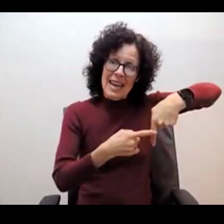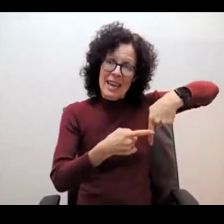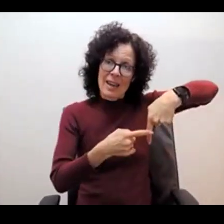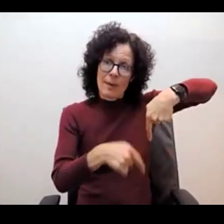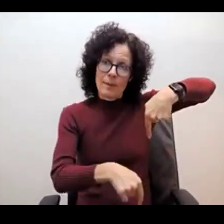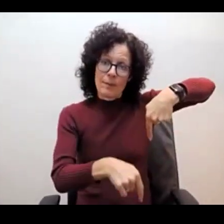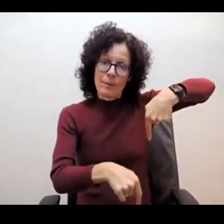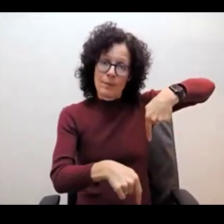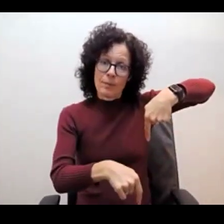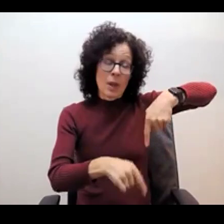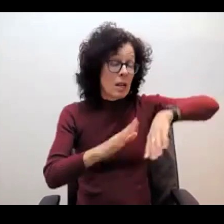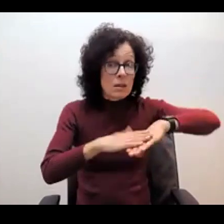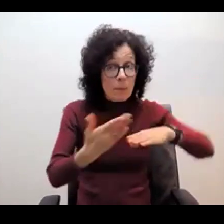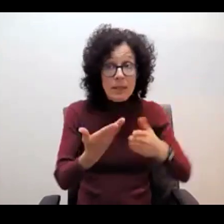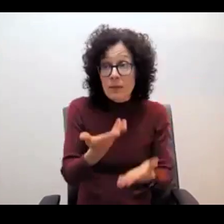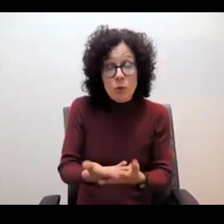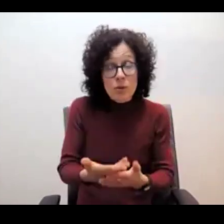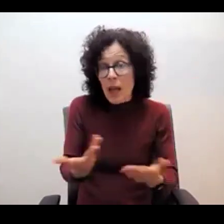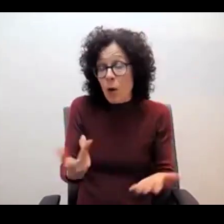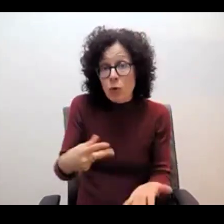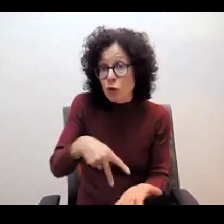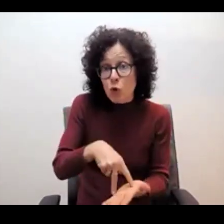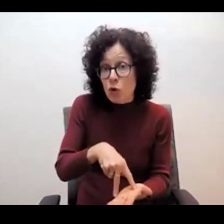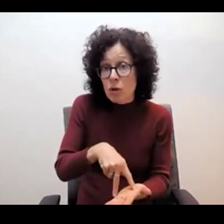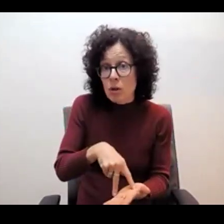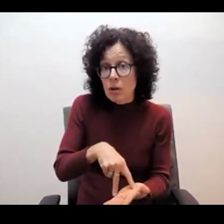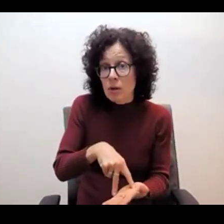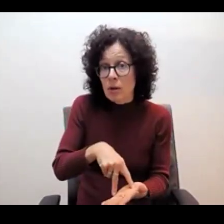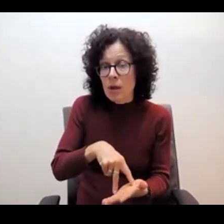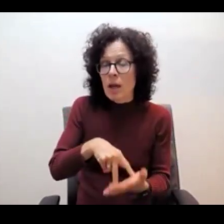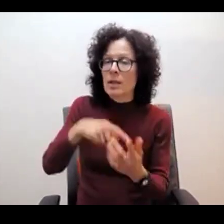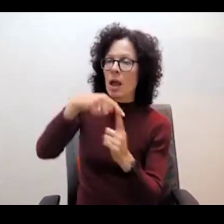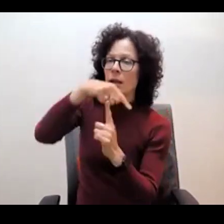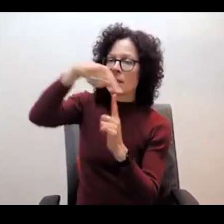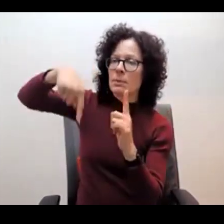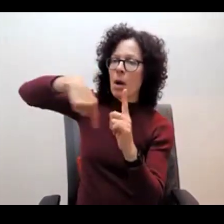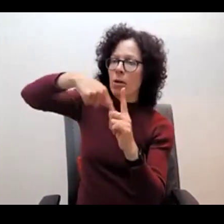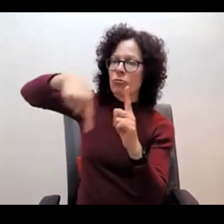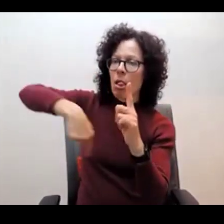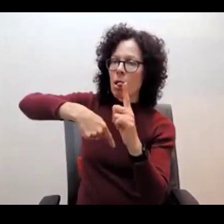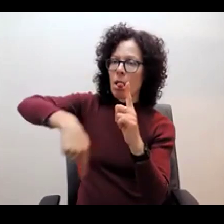you're seated or standing again, this is a spiraling movement for the spine.